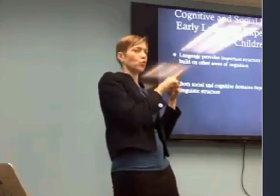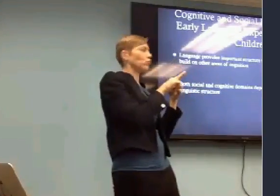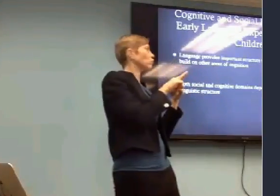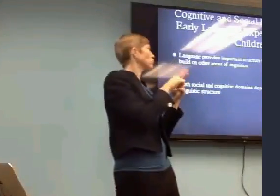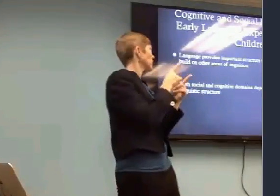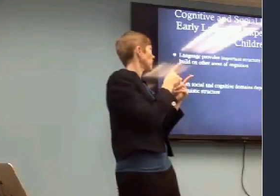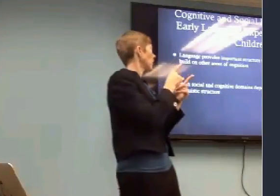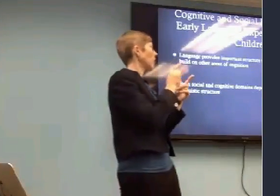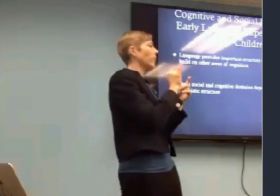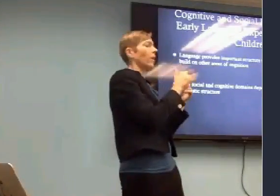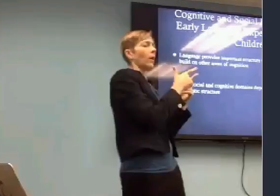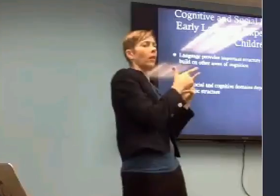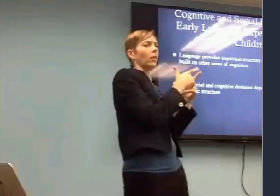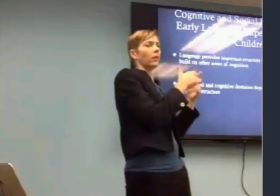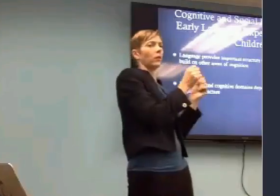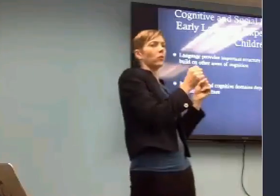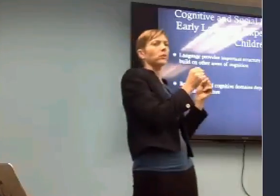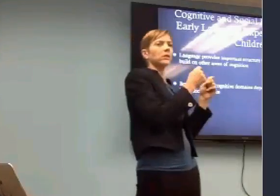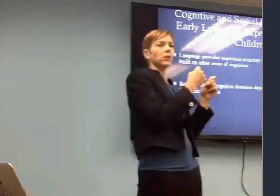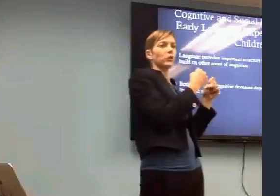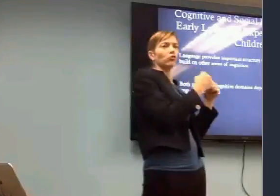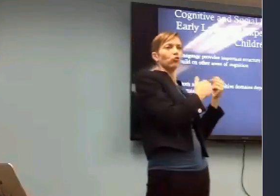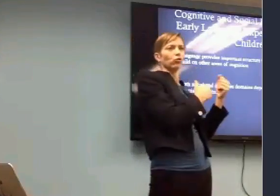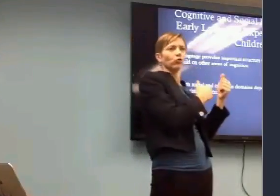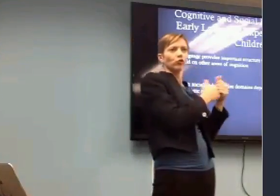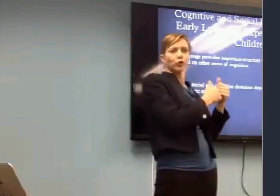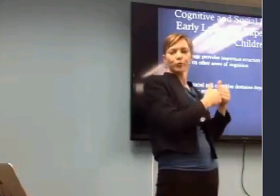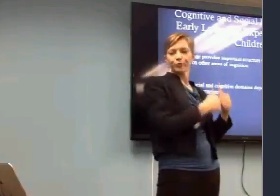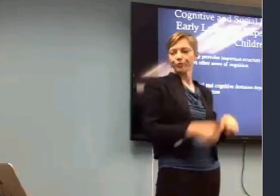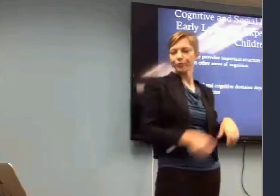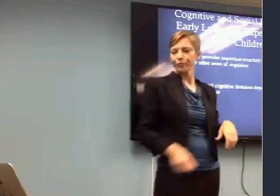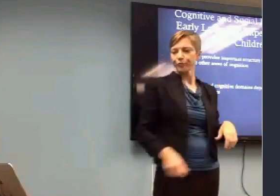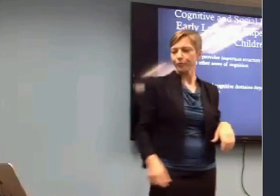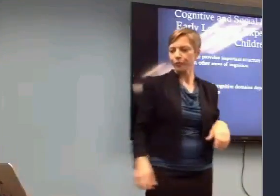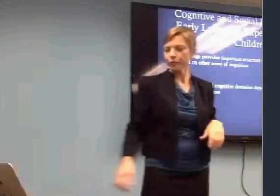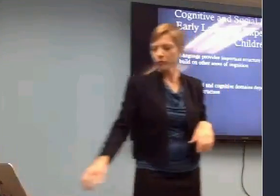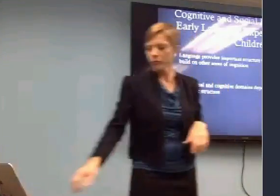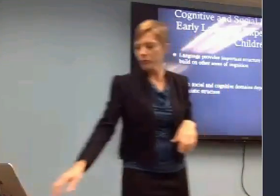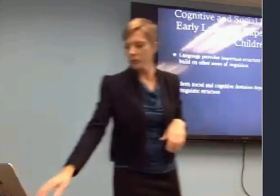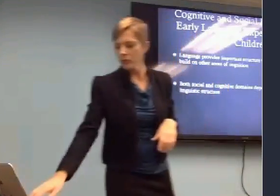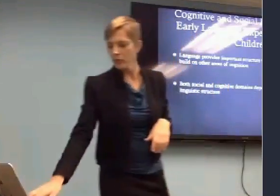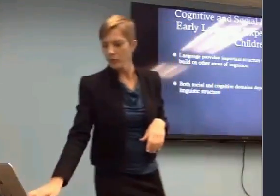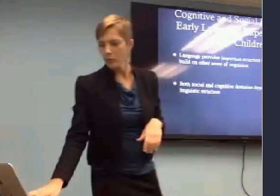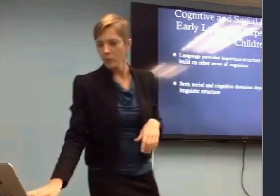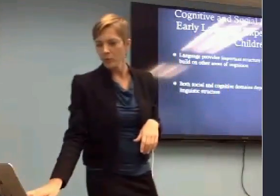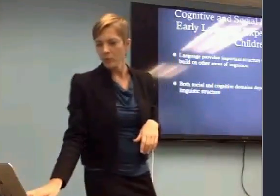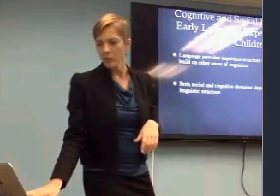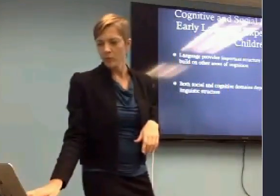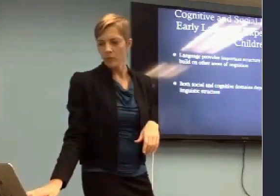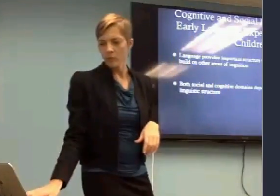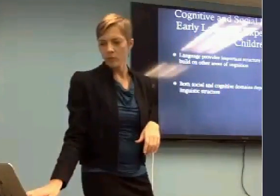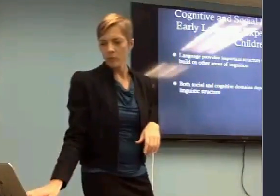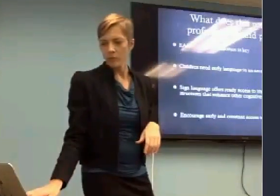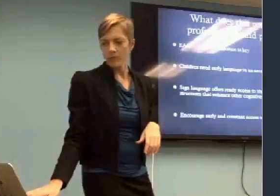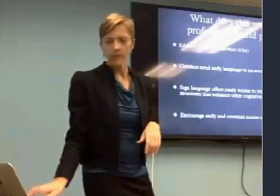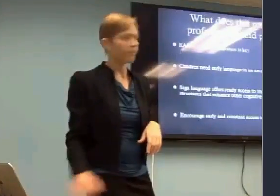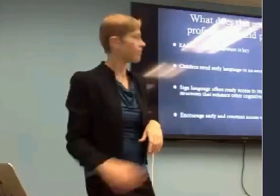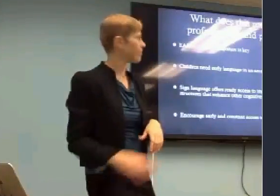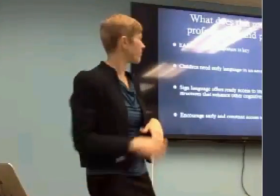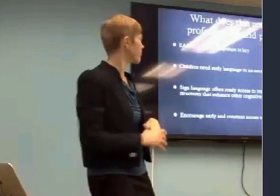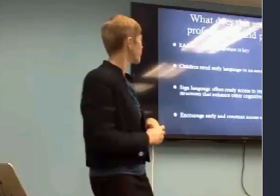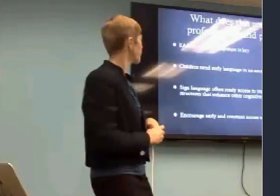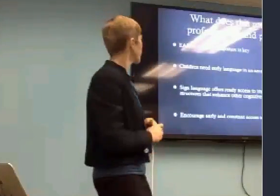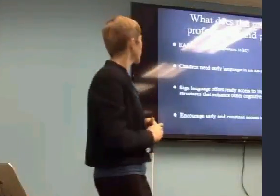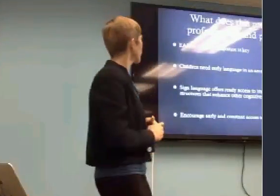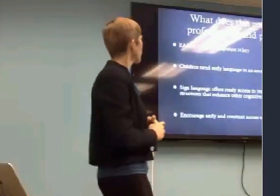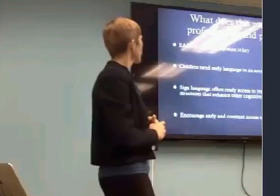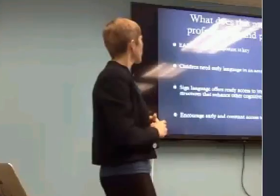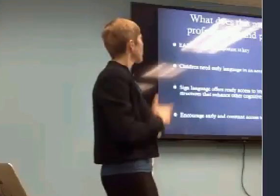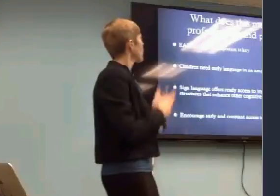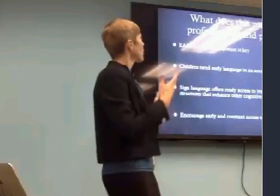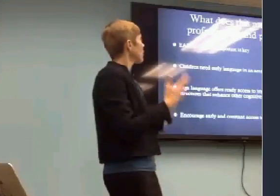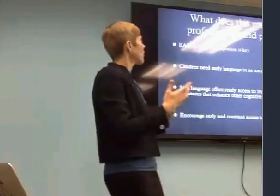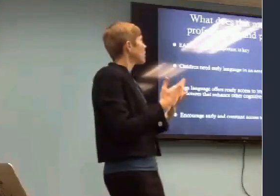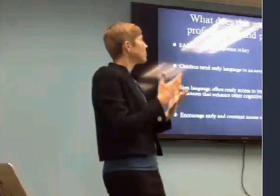upon consistent, continual access to language and the linguistic structures that are provided.